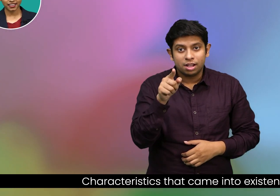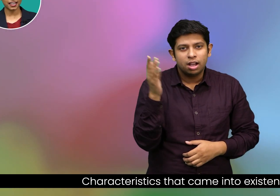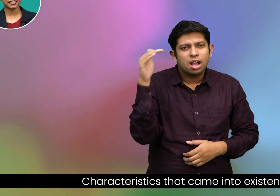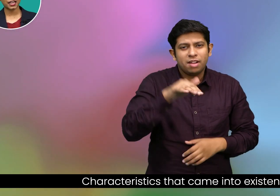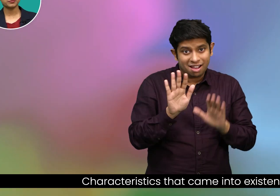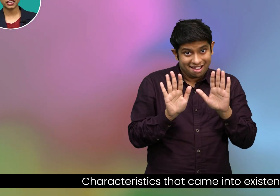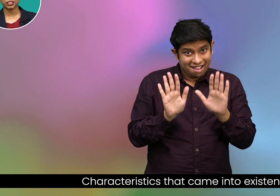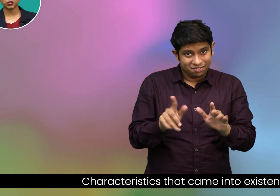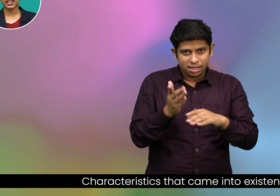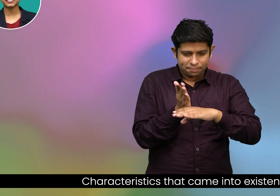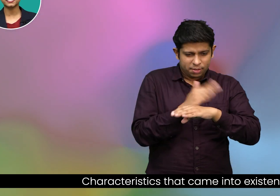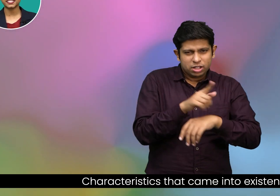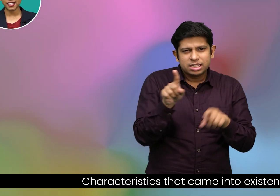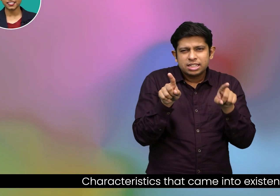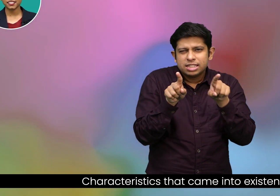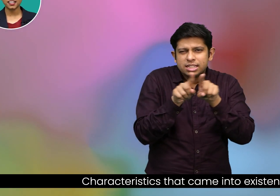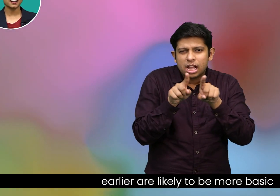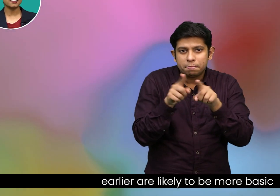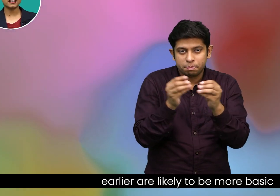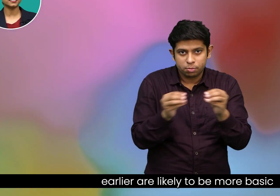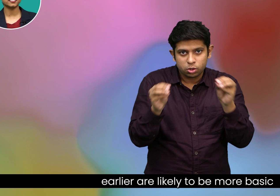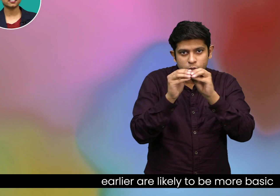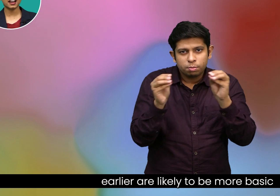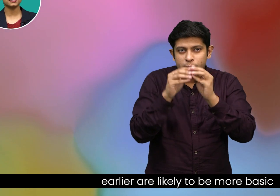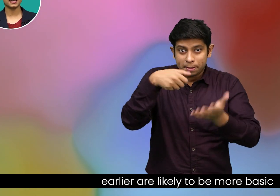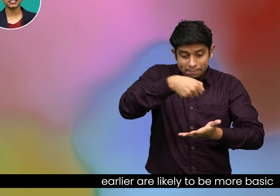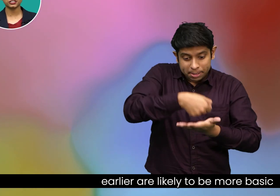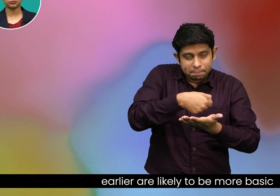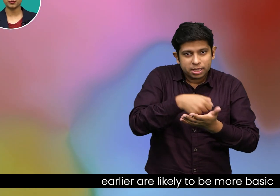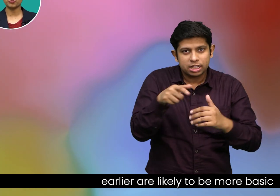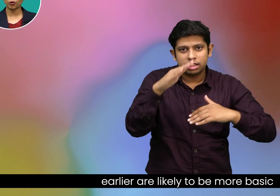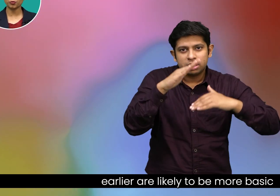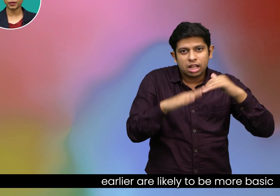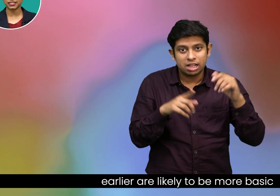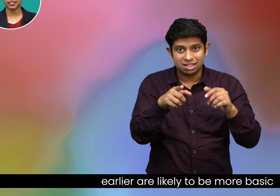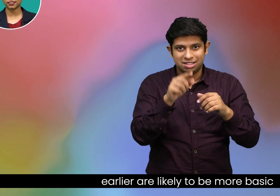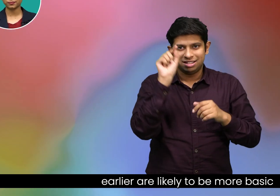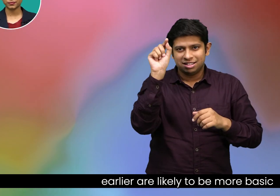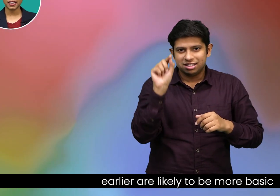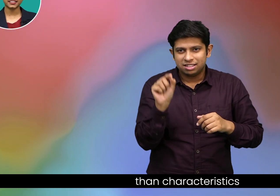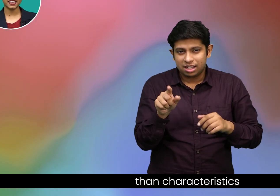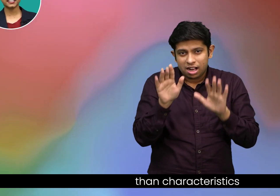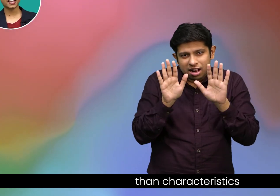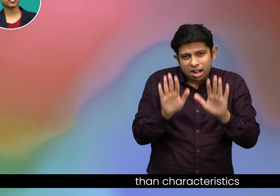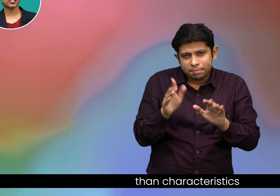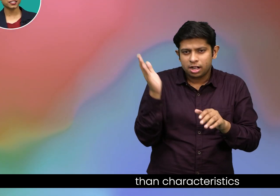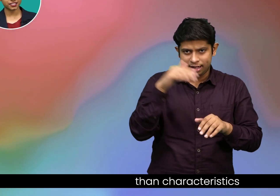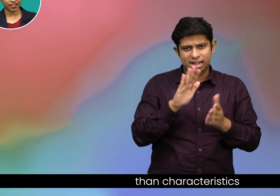Characteristics that came into existence earlier are likely to be more basic